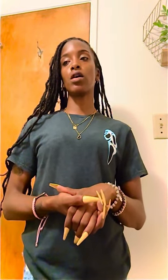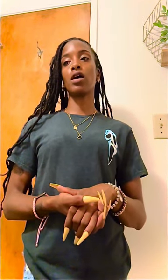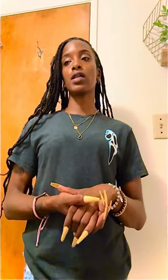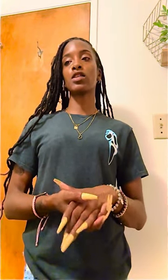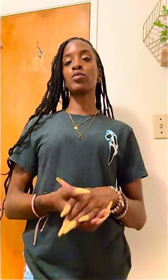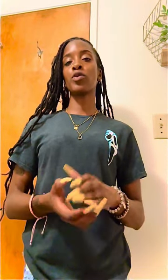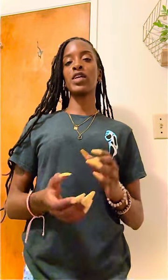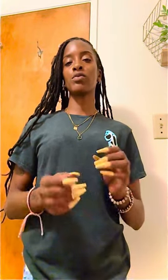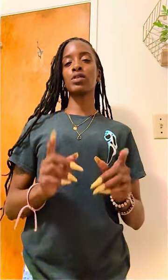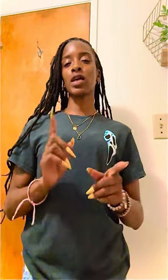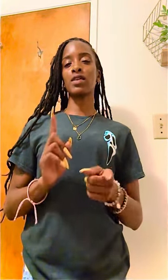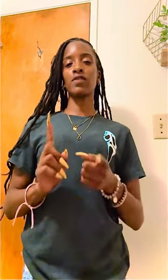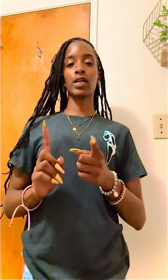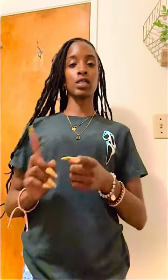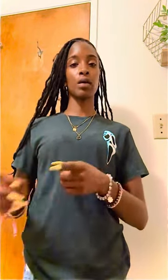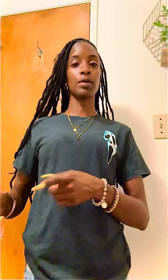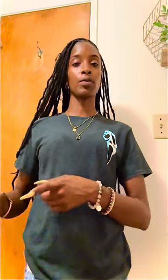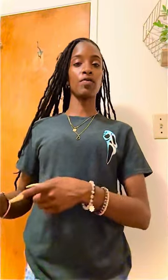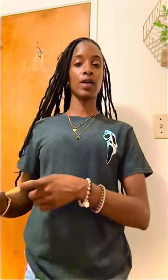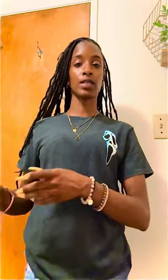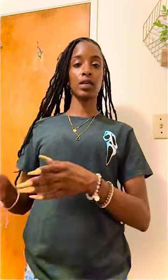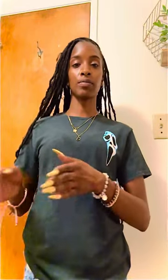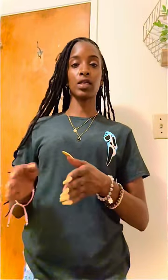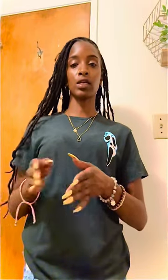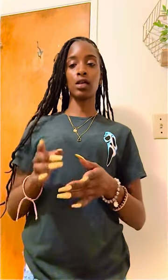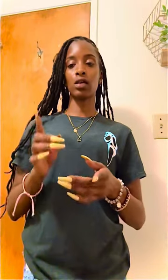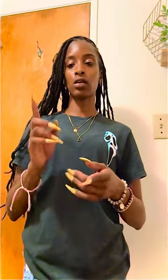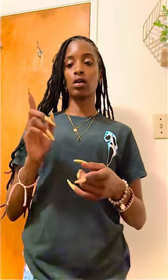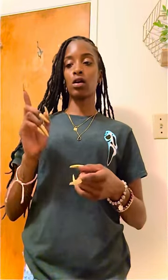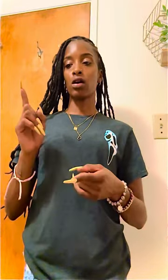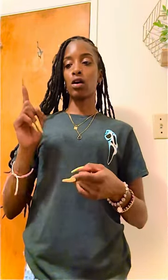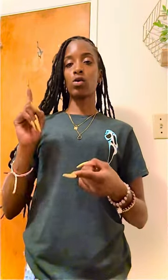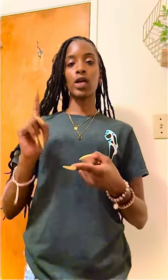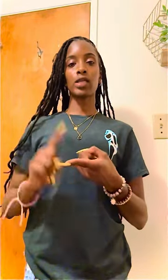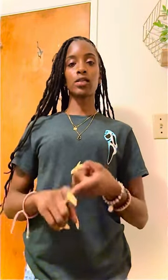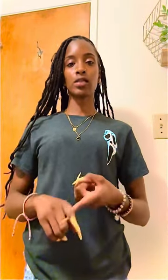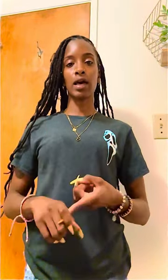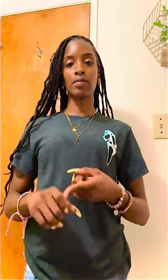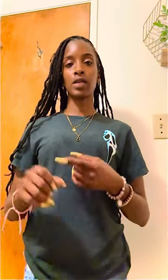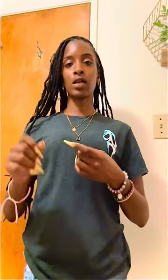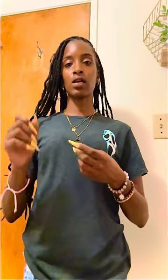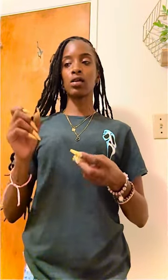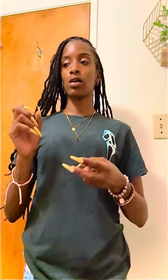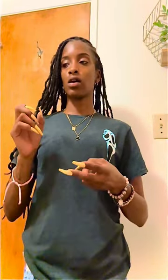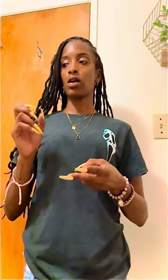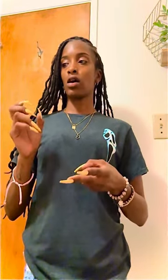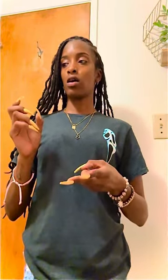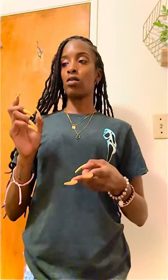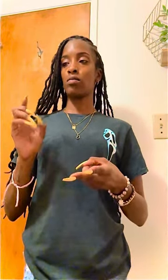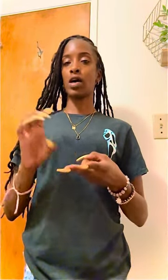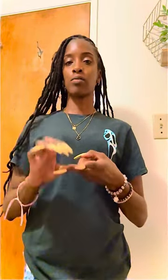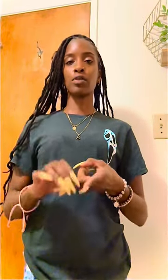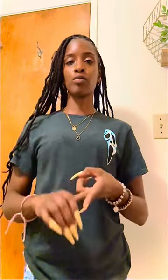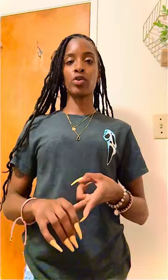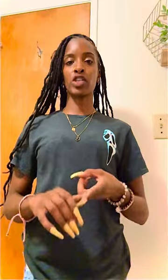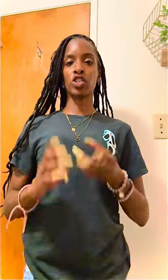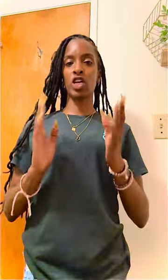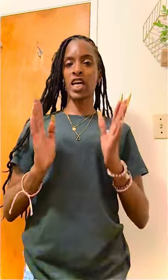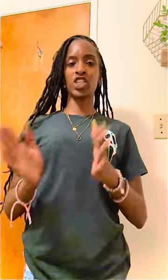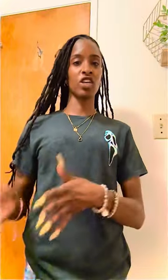At this point, it was kind of like a domino effect. I'm thinking, okay, this is happening, high blood pressure, I should have had